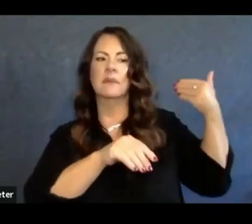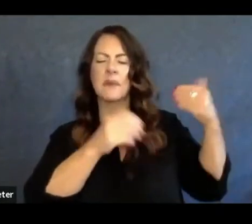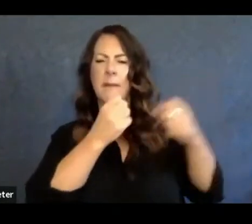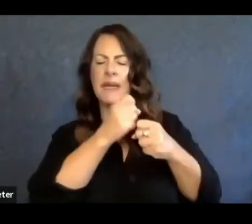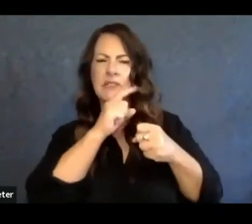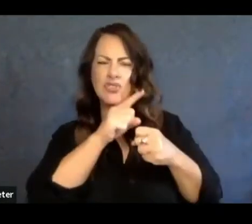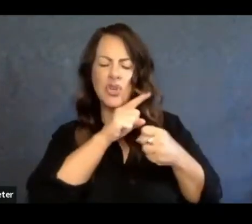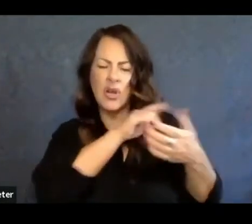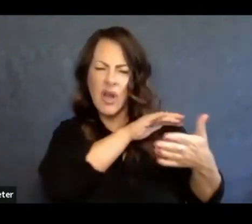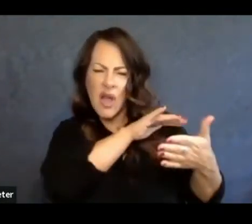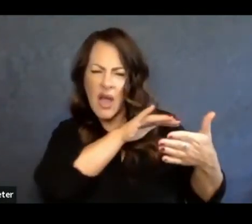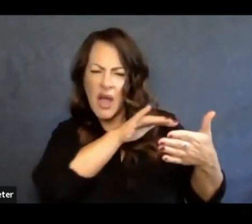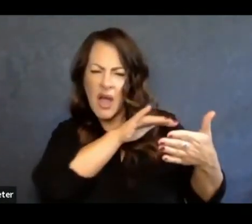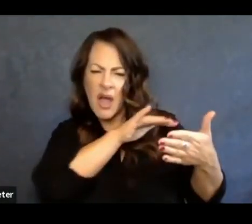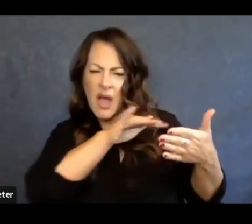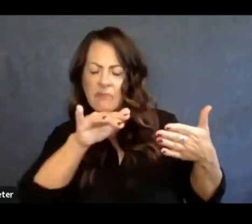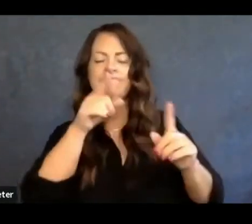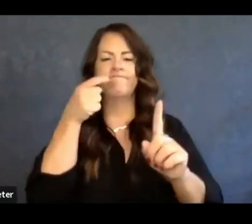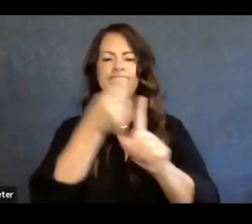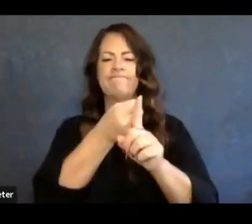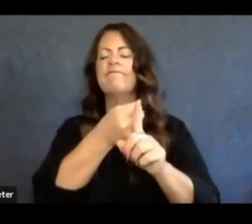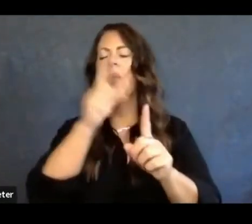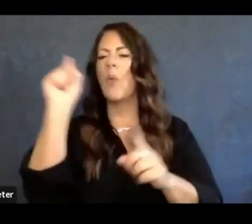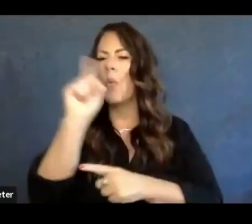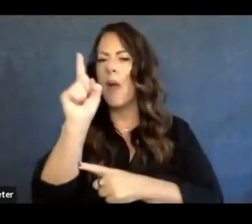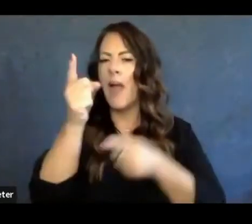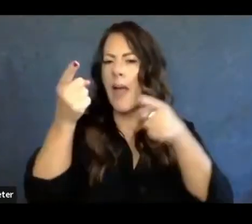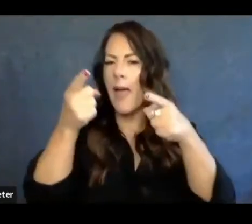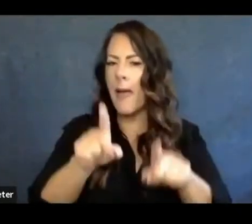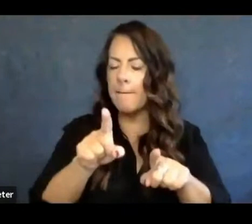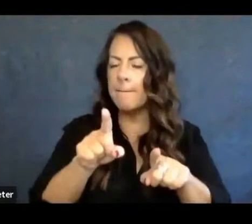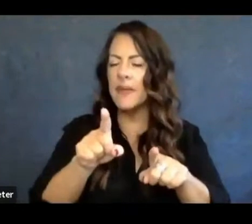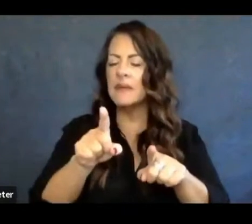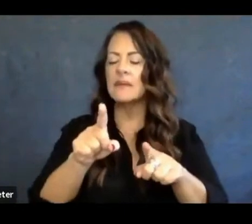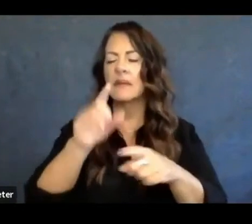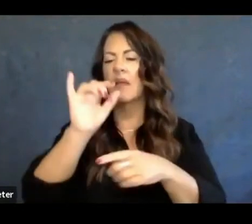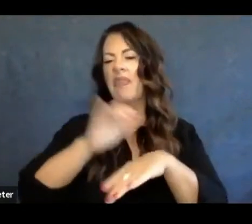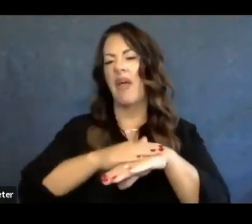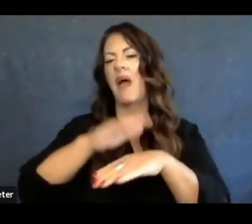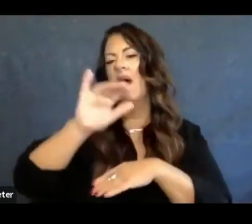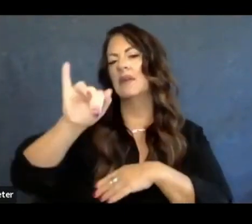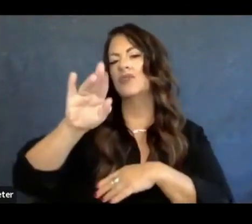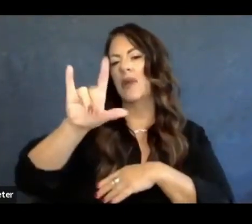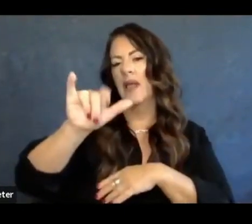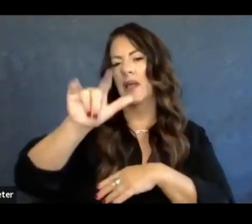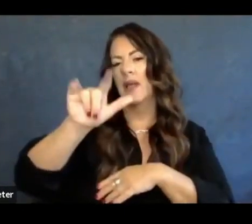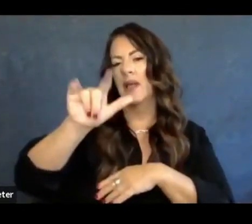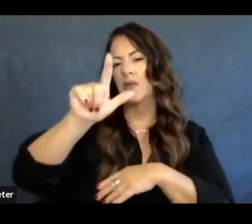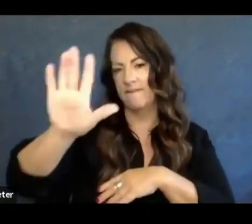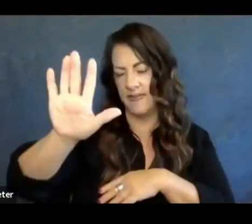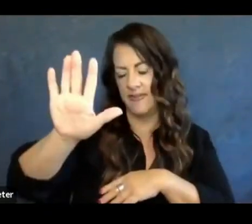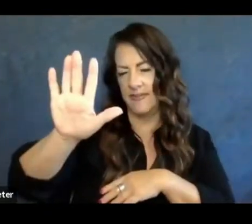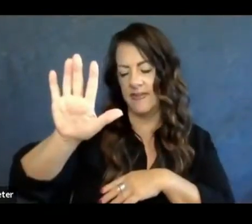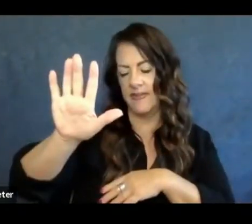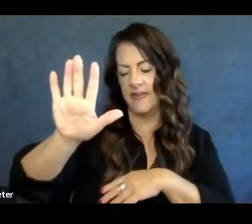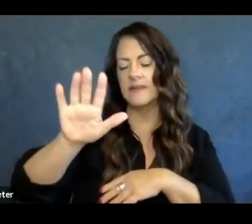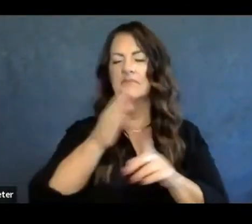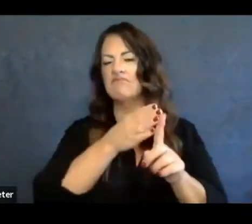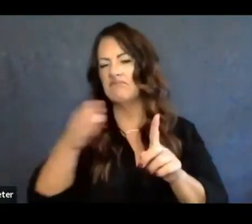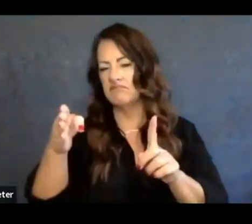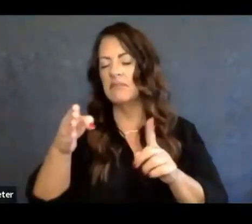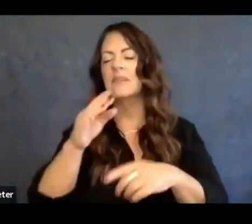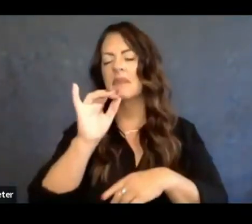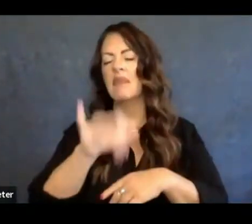the root cause of this problem and challenge started on the 25th of July. When we look,